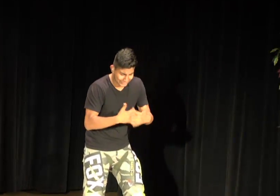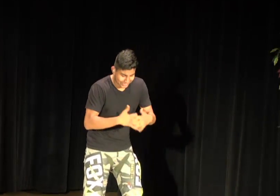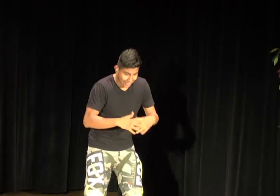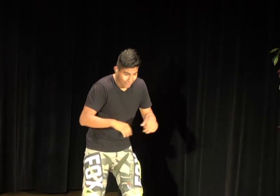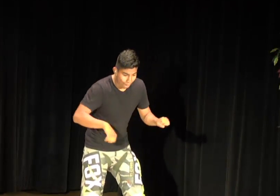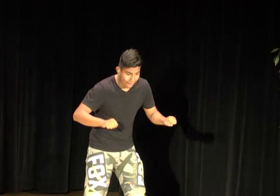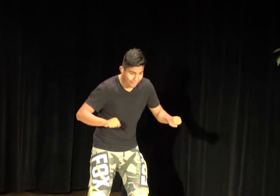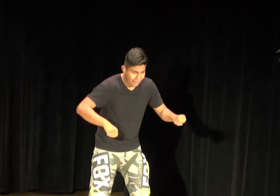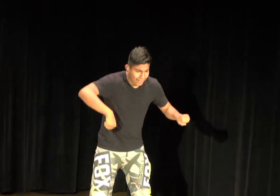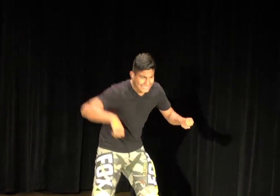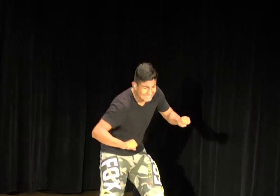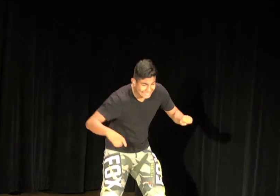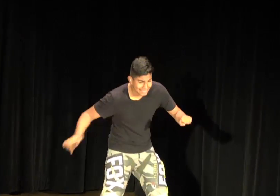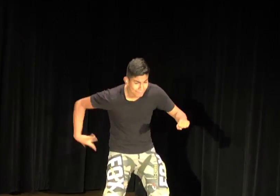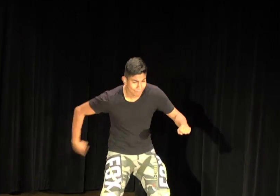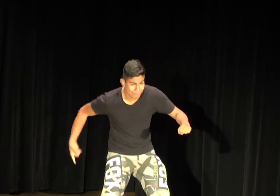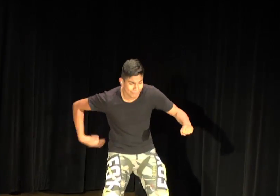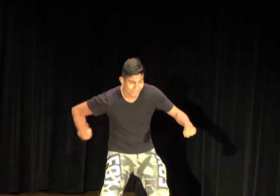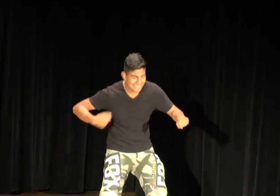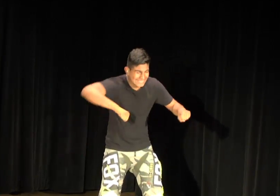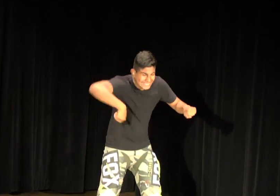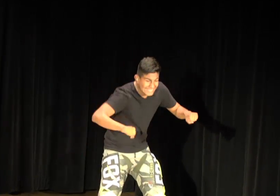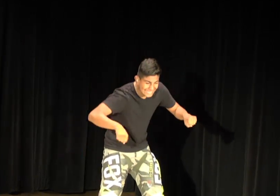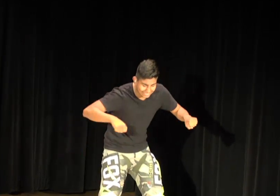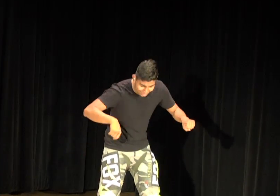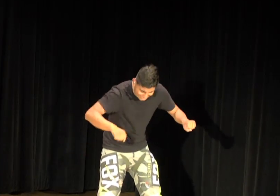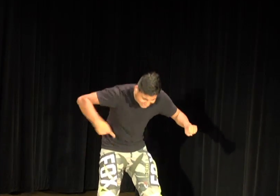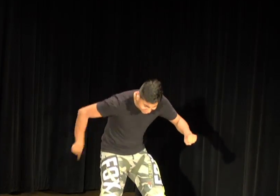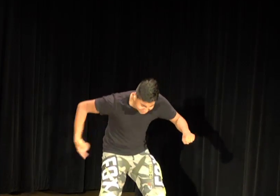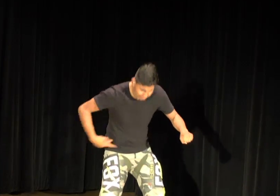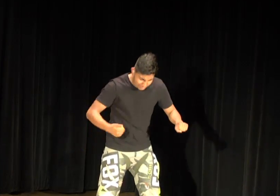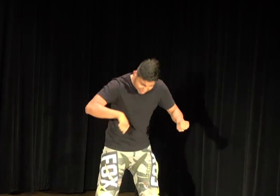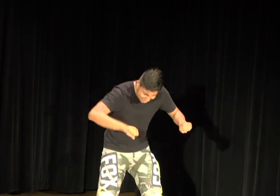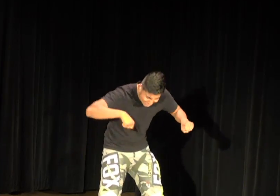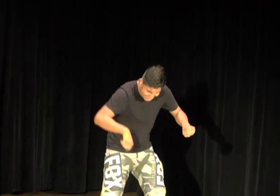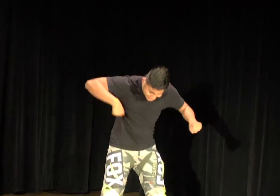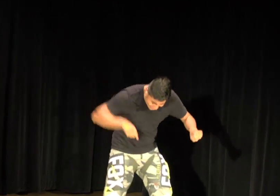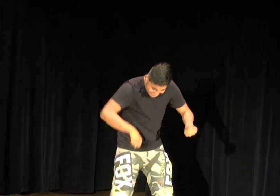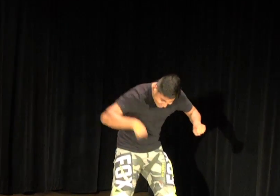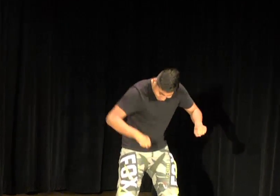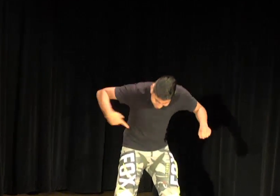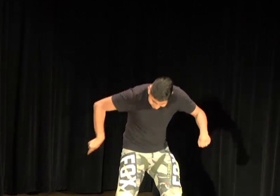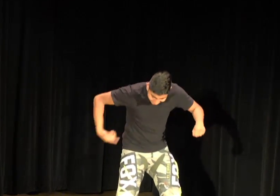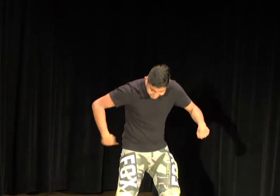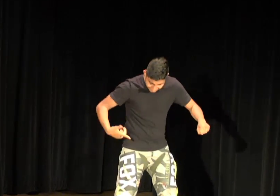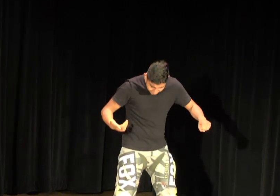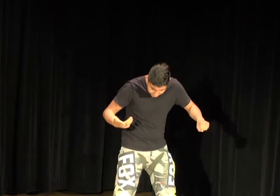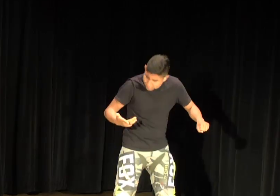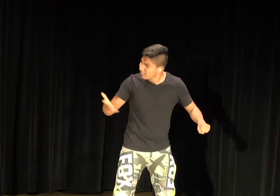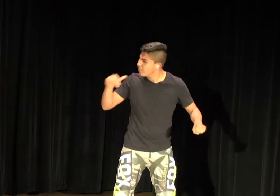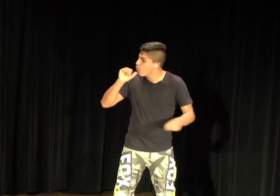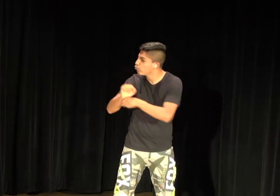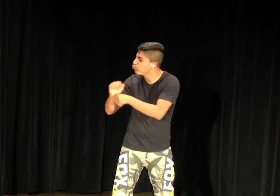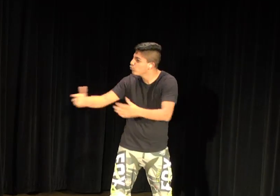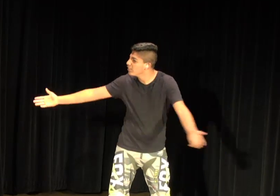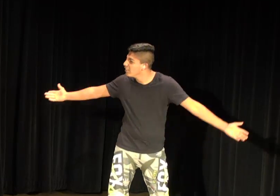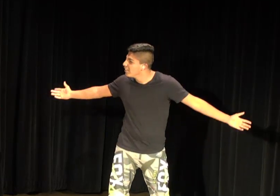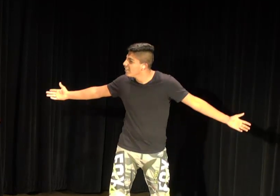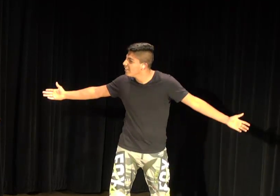It's starting. All right, I got it. Let's go. Revving it up a little bit. Oh, no. Oh, struggling a little bit. Okay, it's not